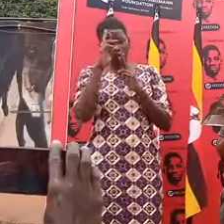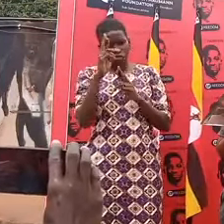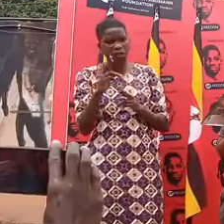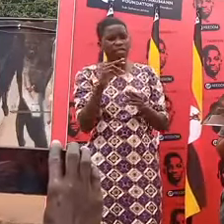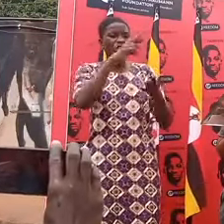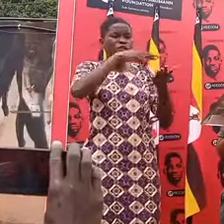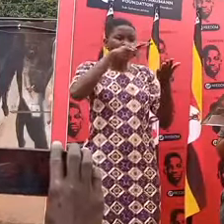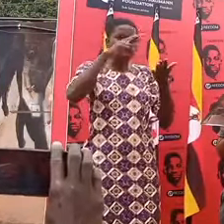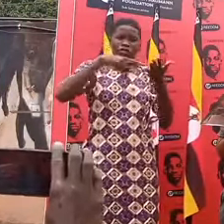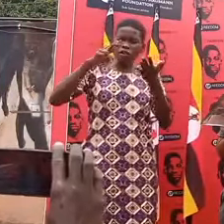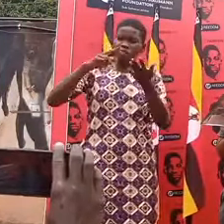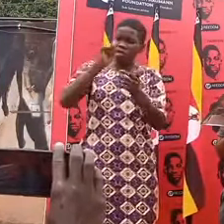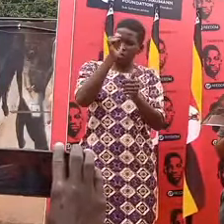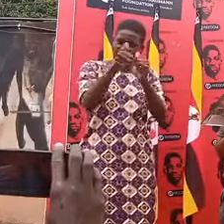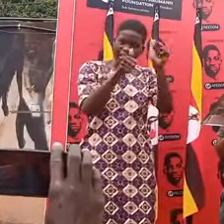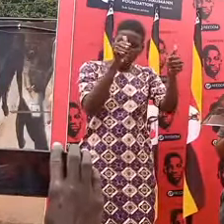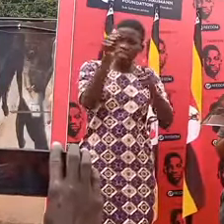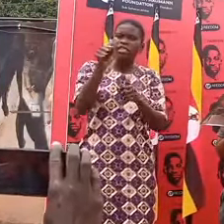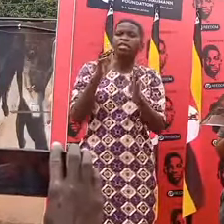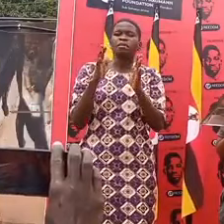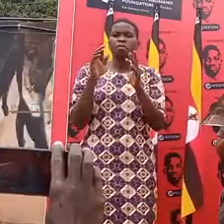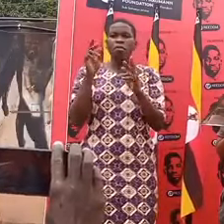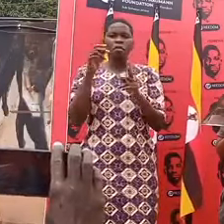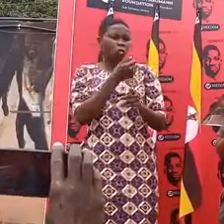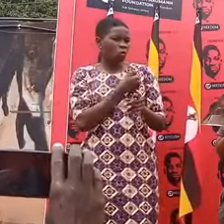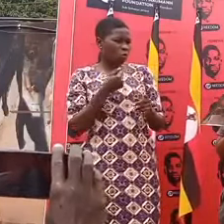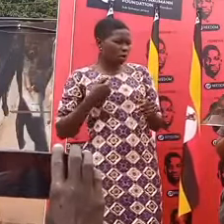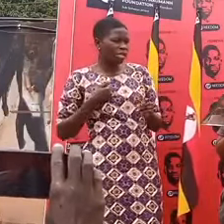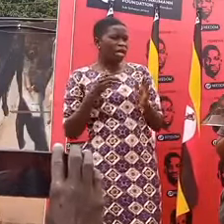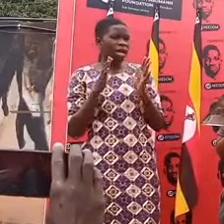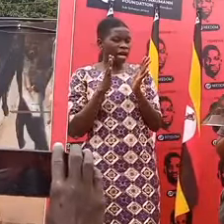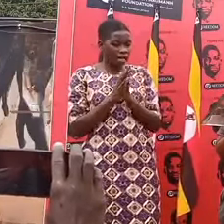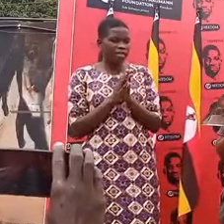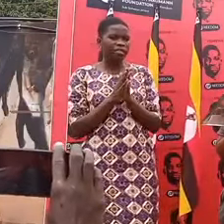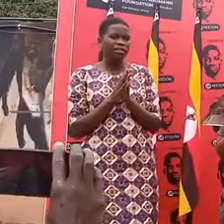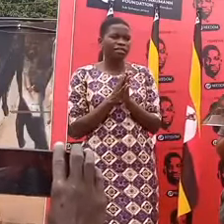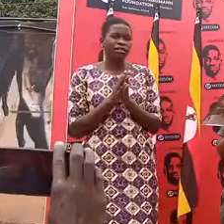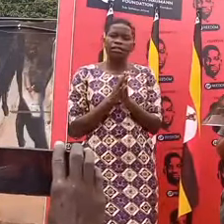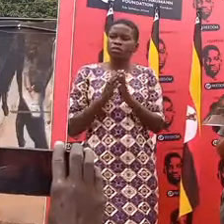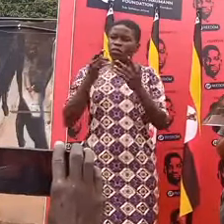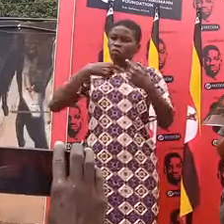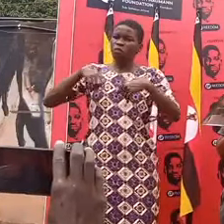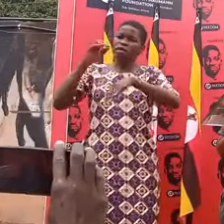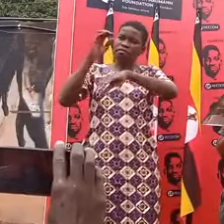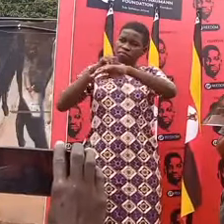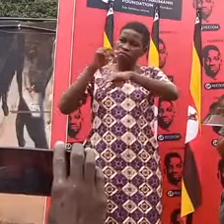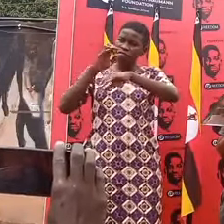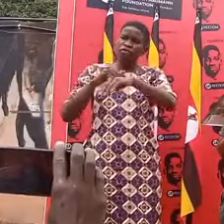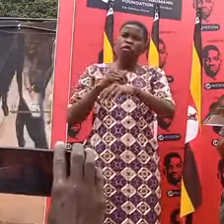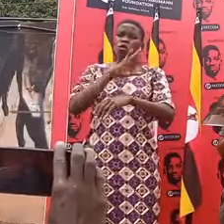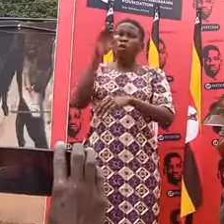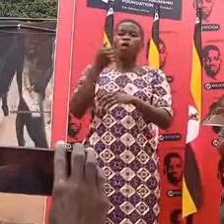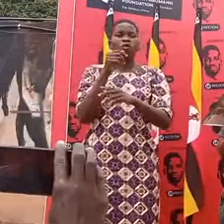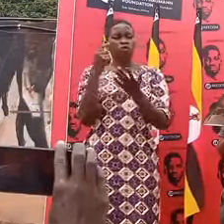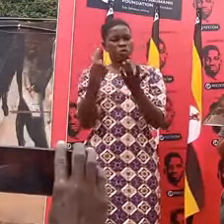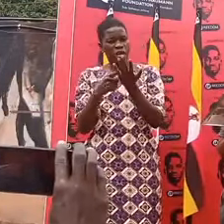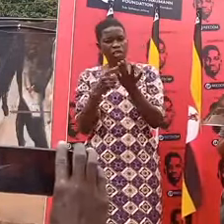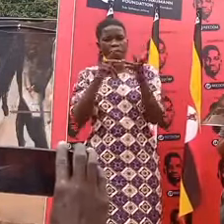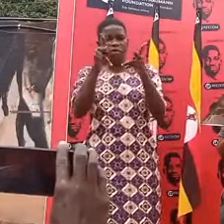and dignities of citizens, especially women. We call upon all Ugandans to continue